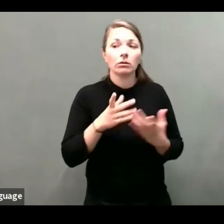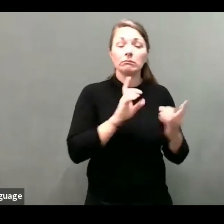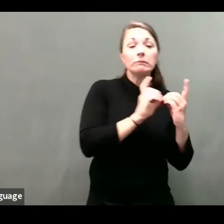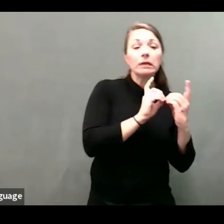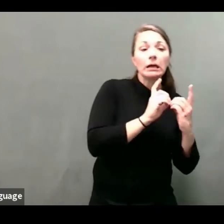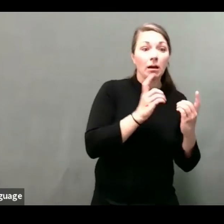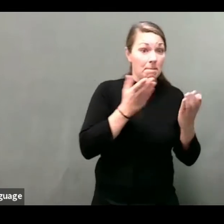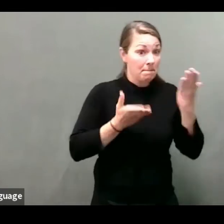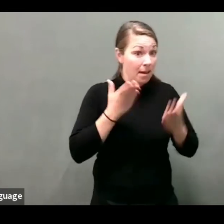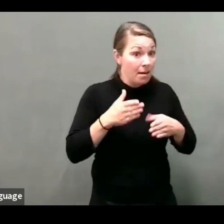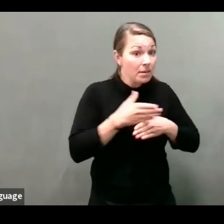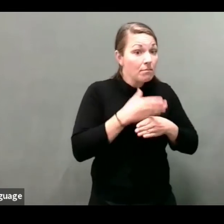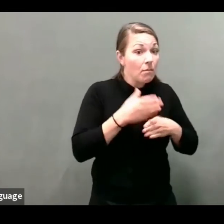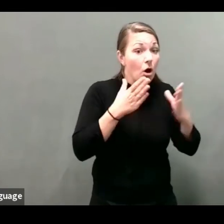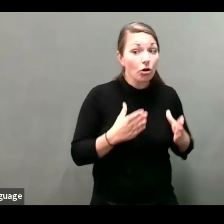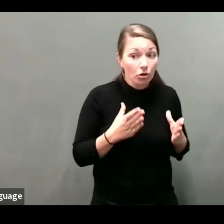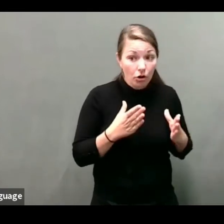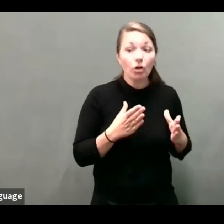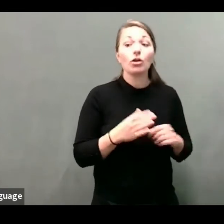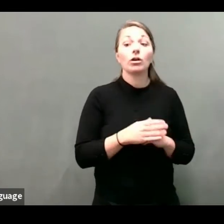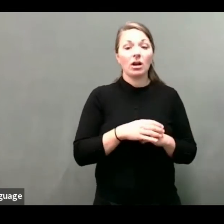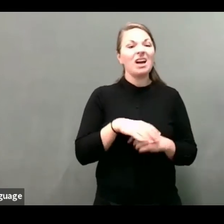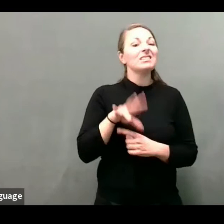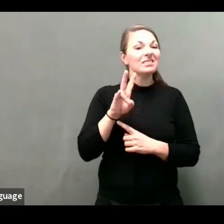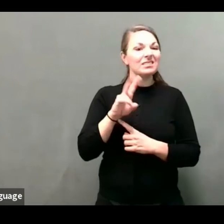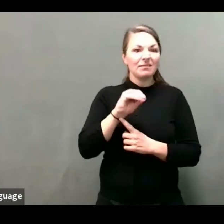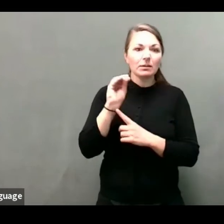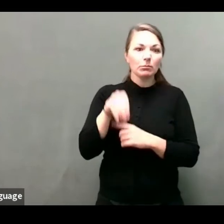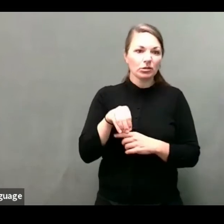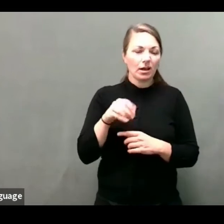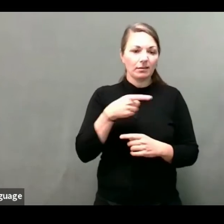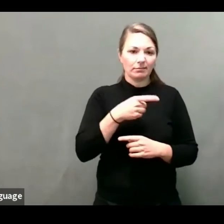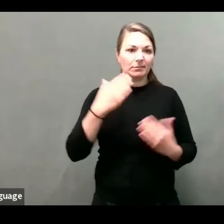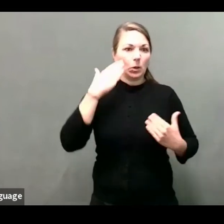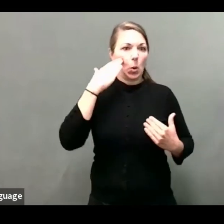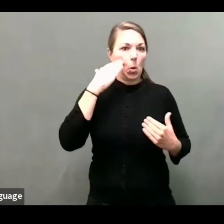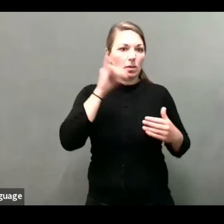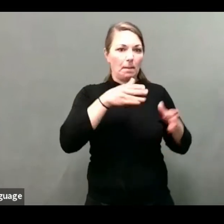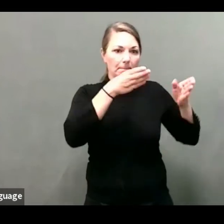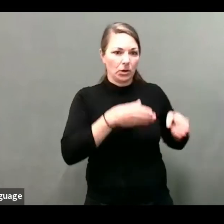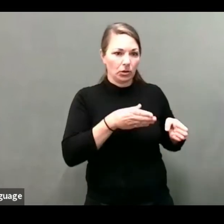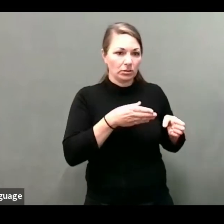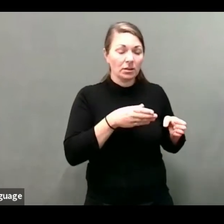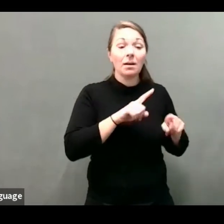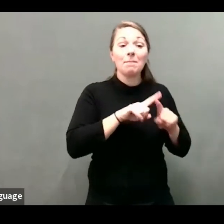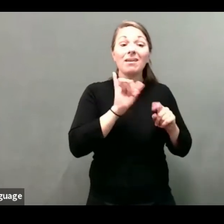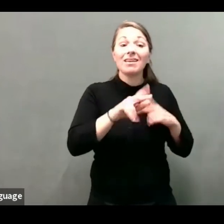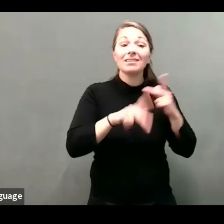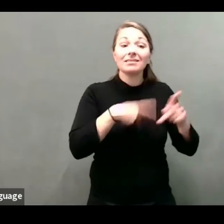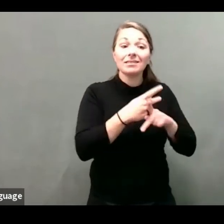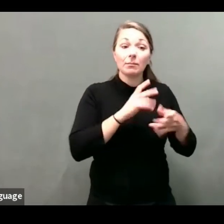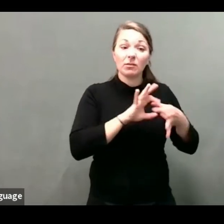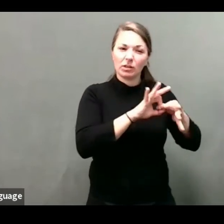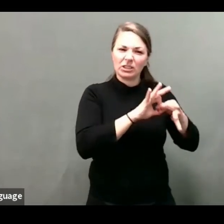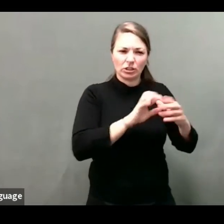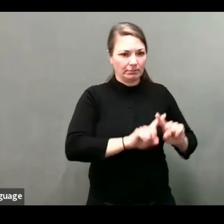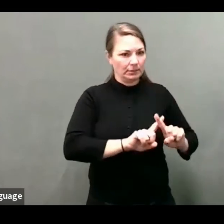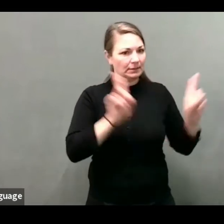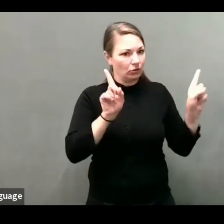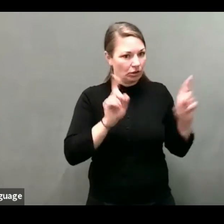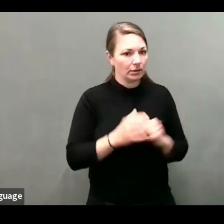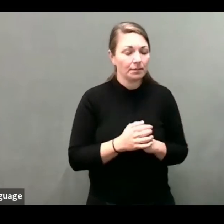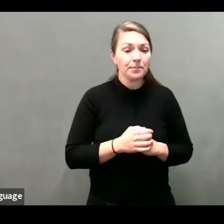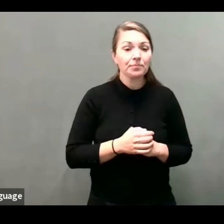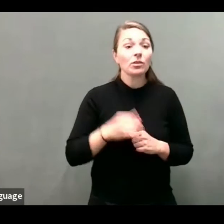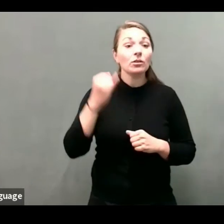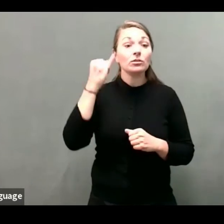be their partner, but the kind of relationship is really, really different. So for example, if a person